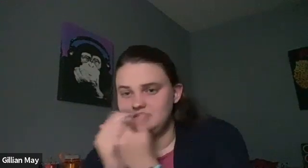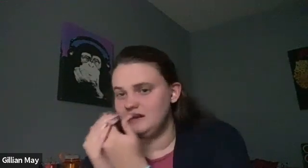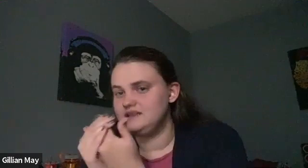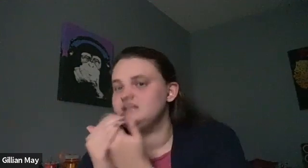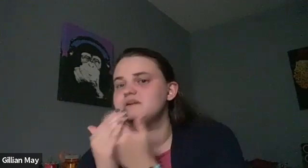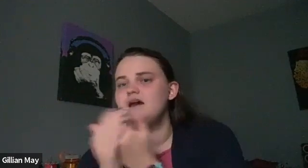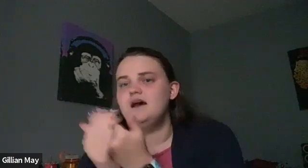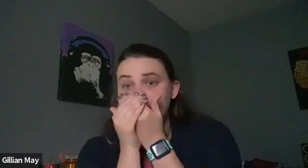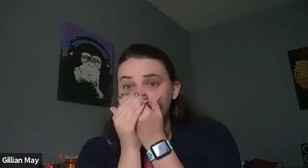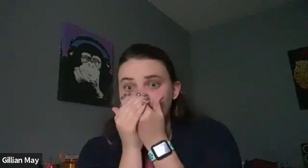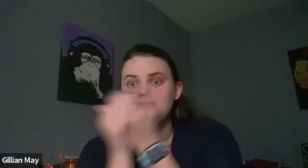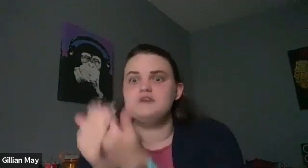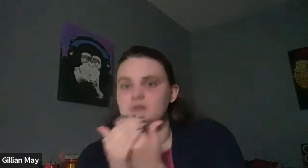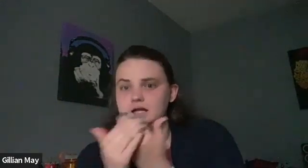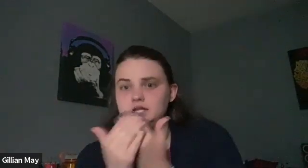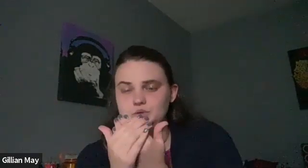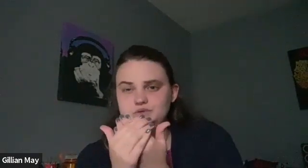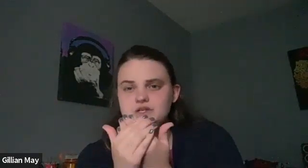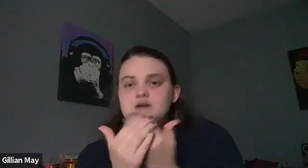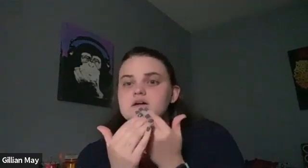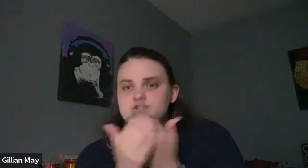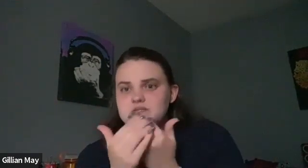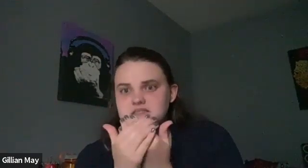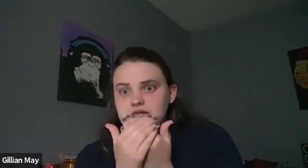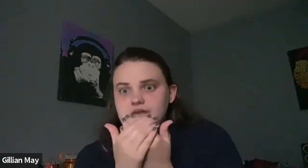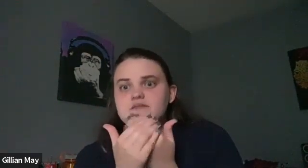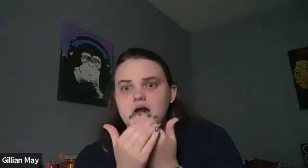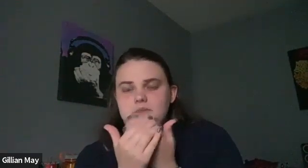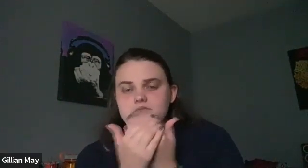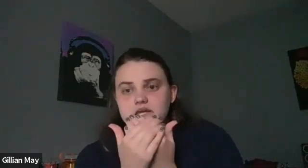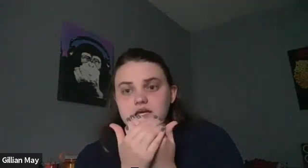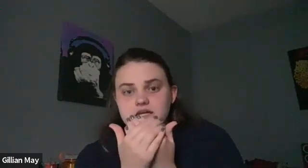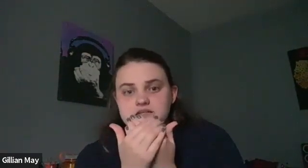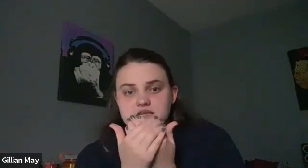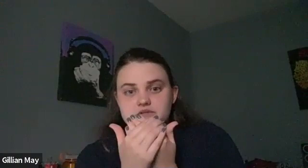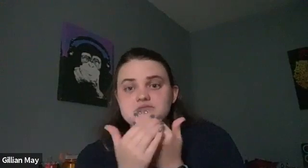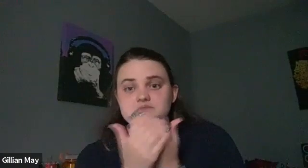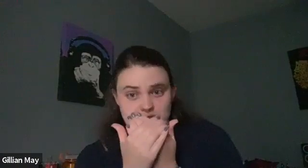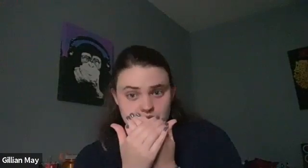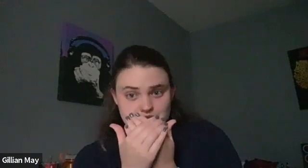kind of keep it not like in front of your mouth, but like close. So it's like I'm like eating a sandwich.